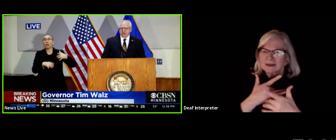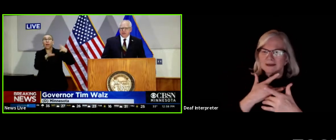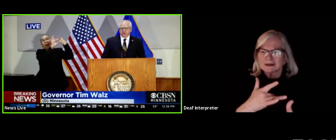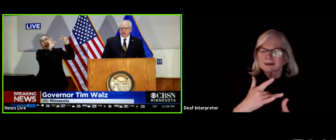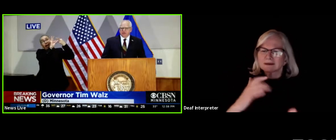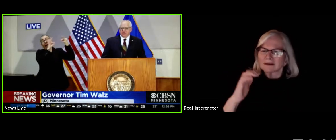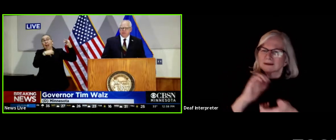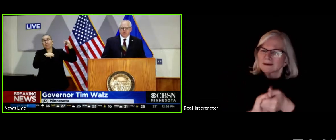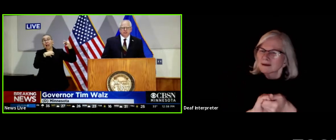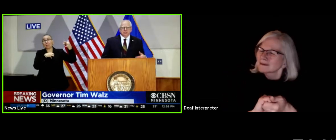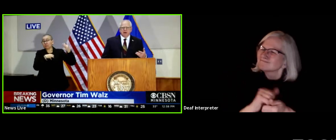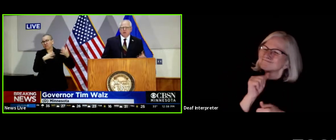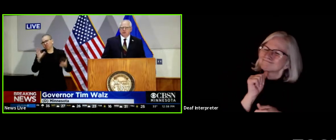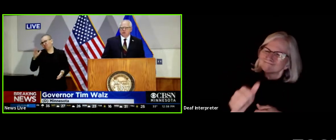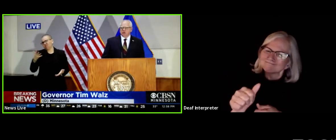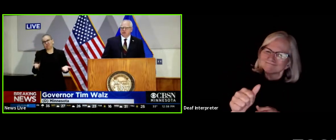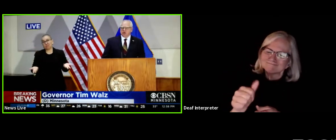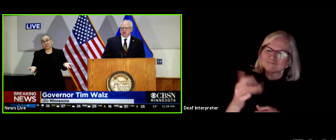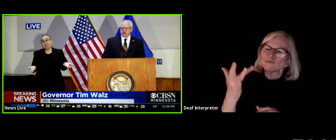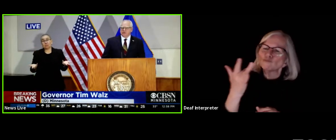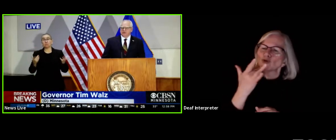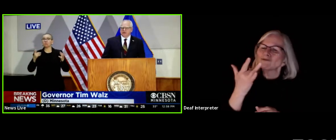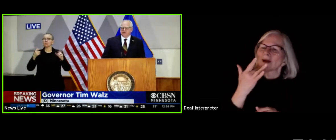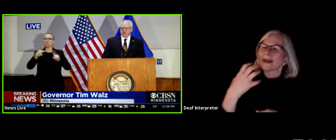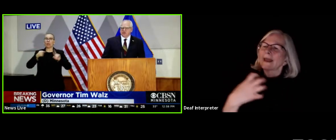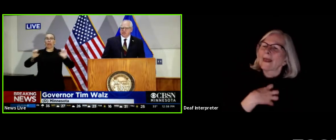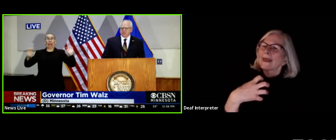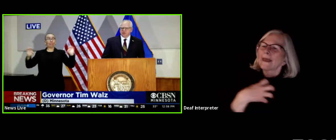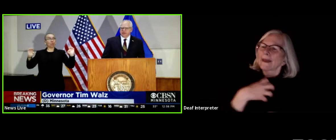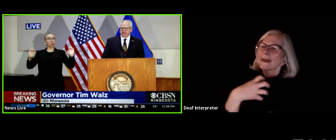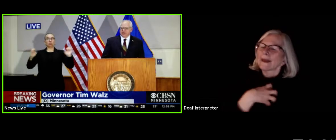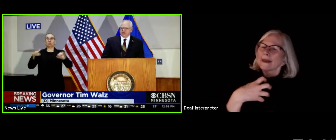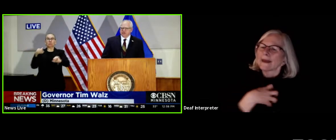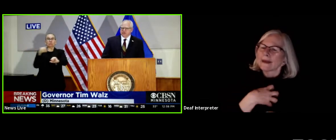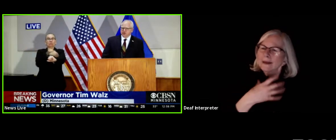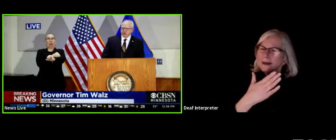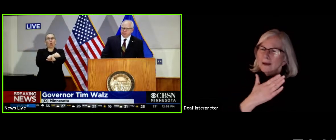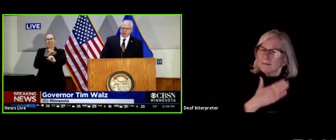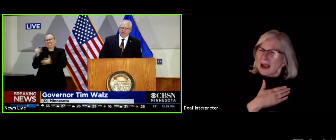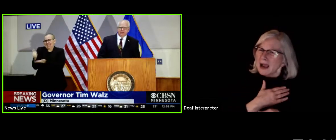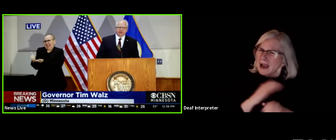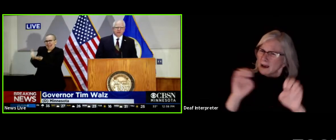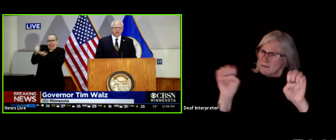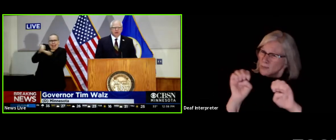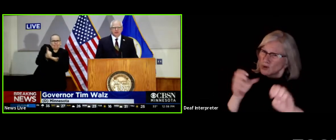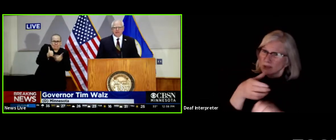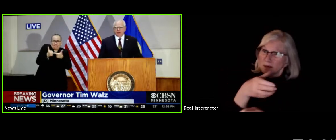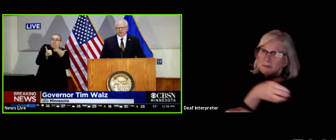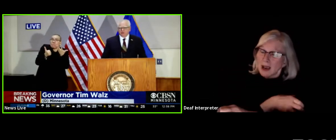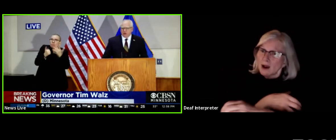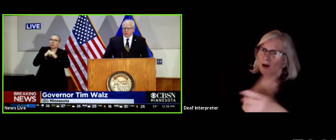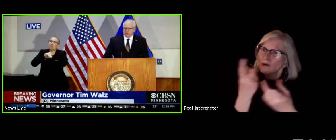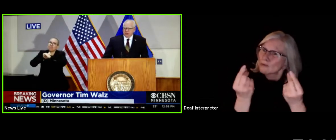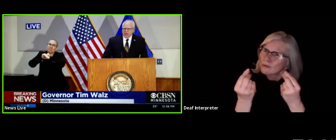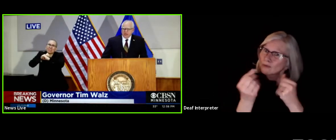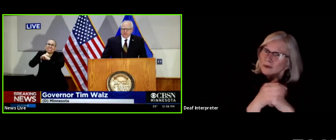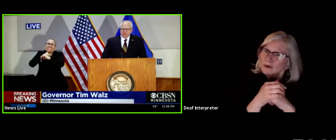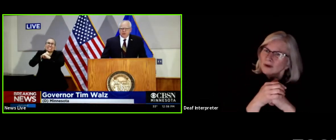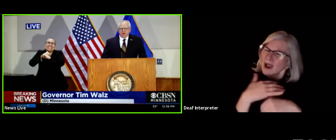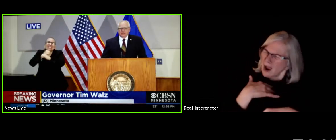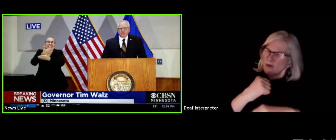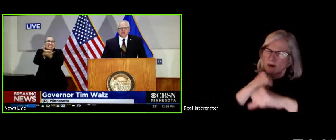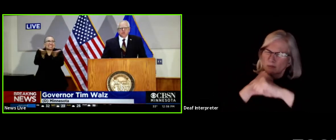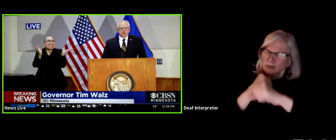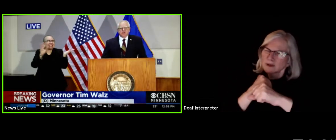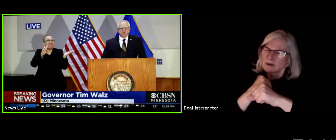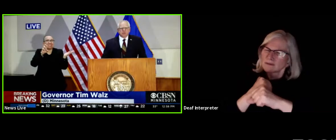this. The emergency powers we're using are doing things like changing some of the regulations to protect veterans at our state veterans homes. Some of